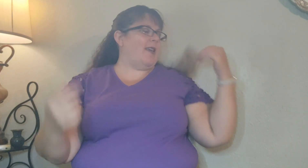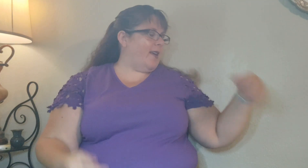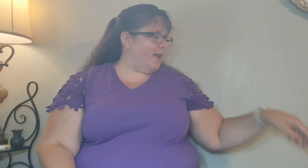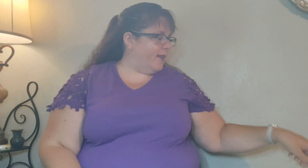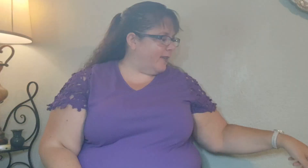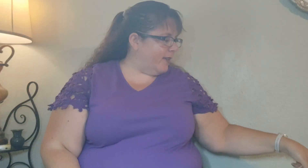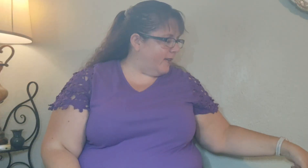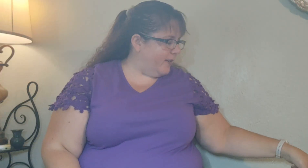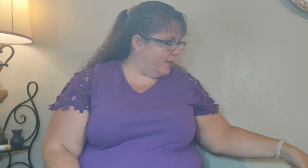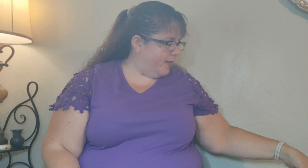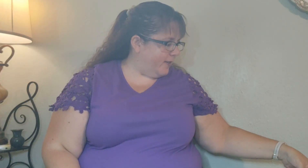And